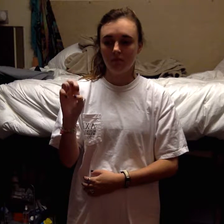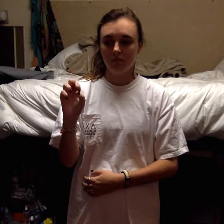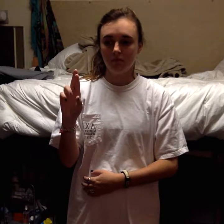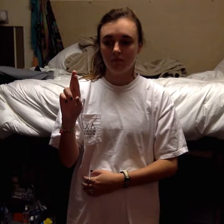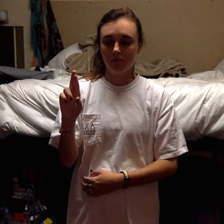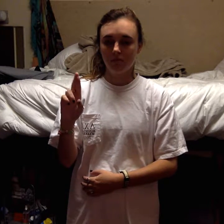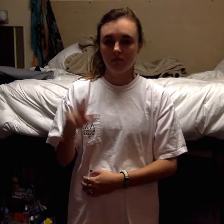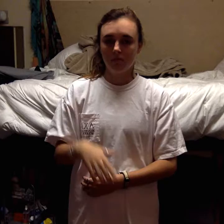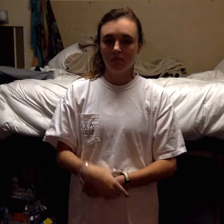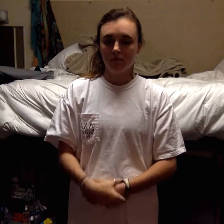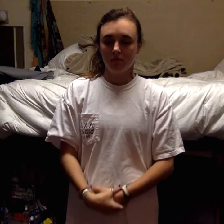Narrower,